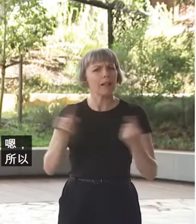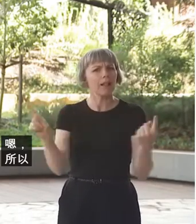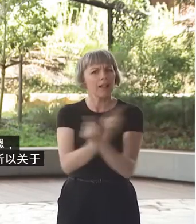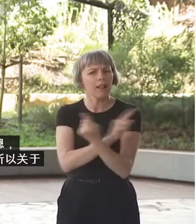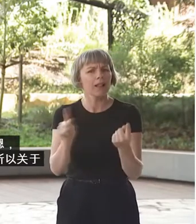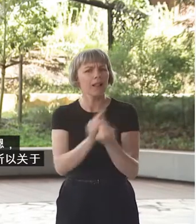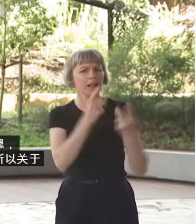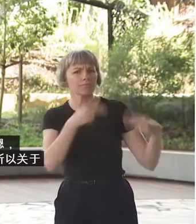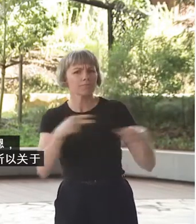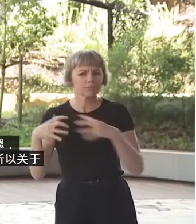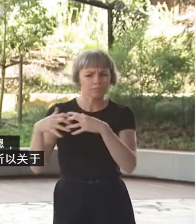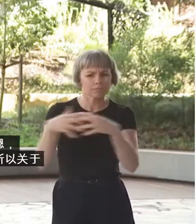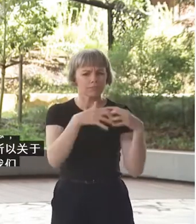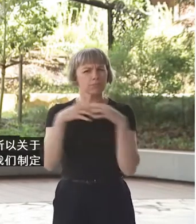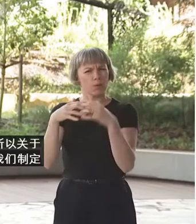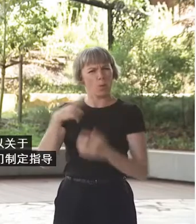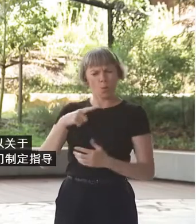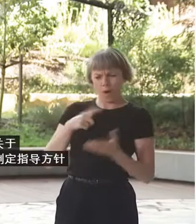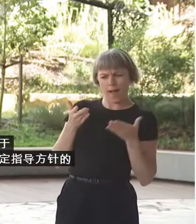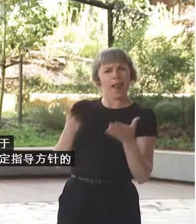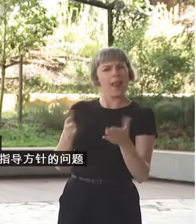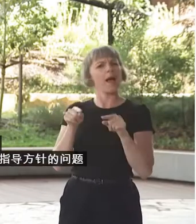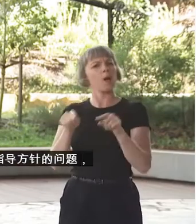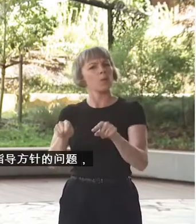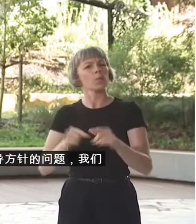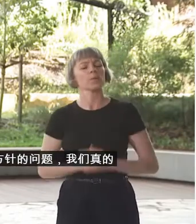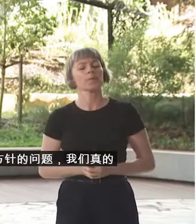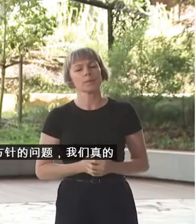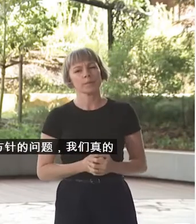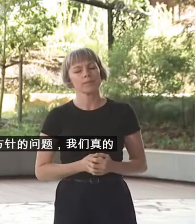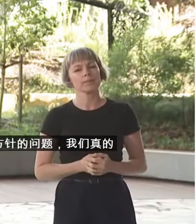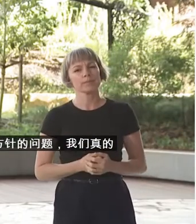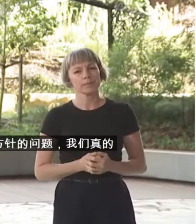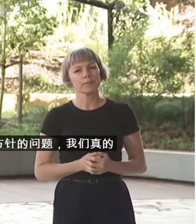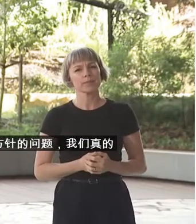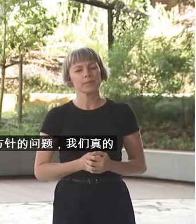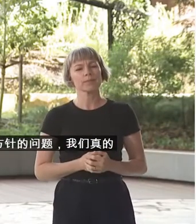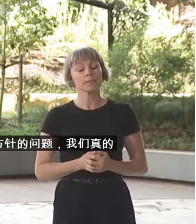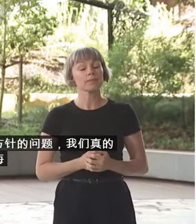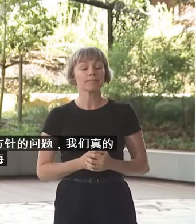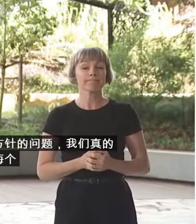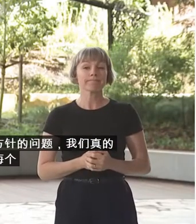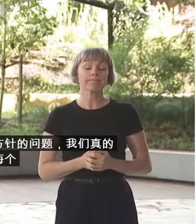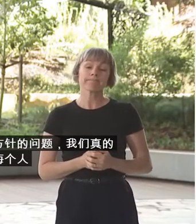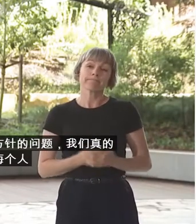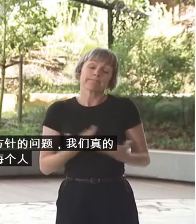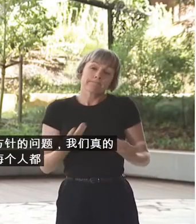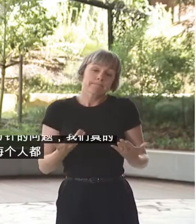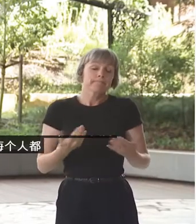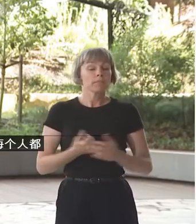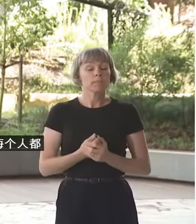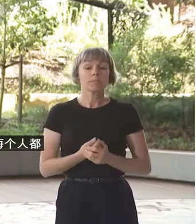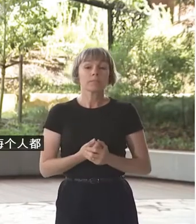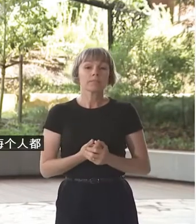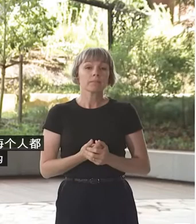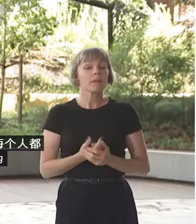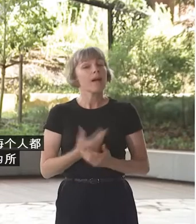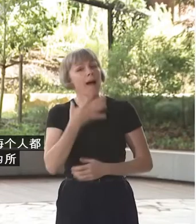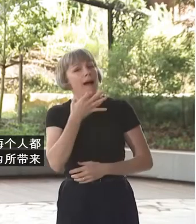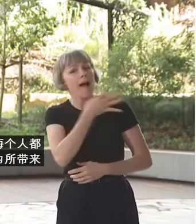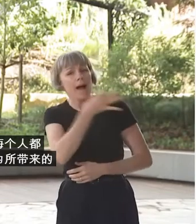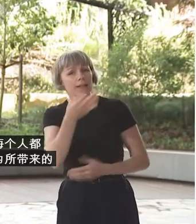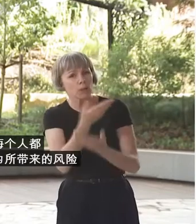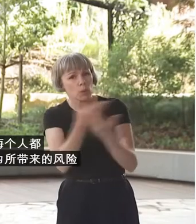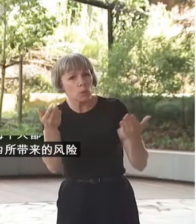So the issues around where we've set the guidance, we really encourage everyone in the community to think about the